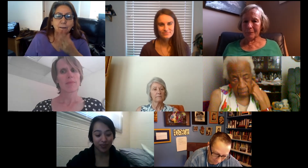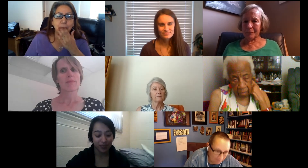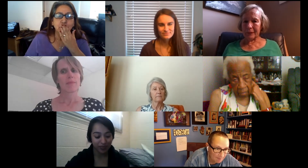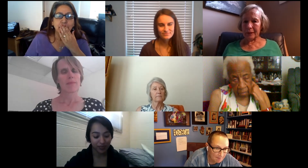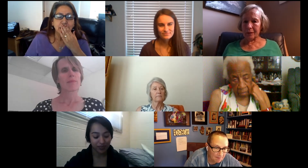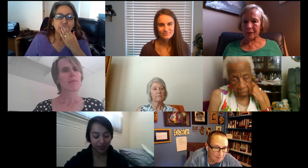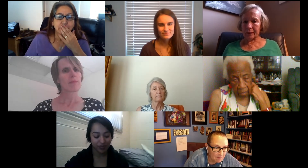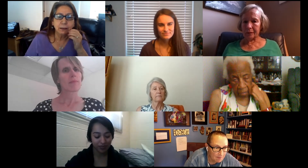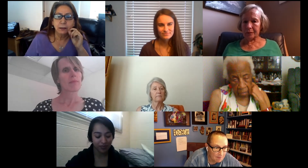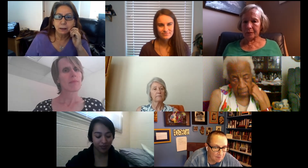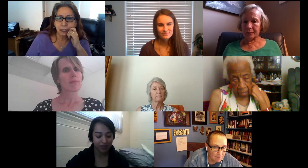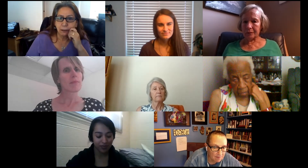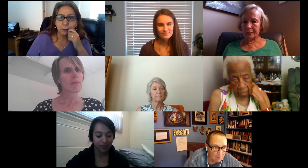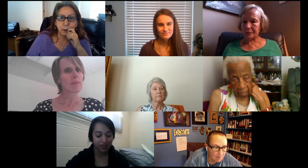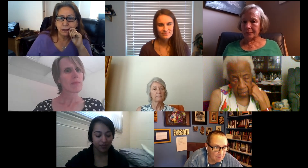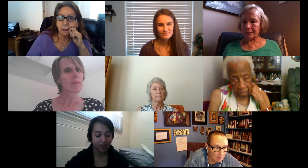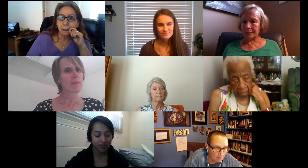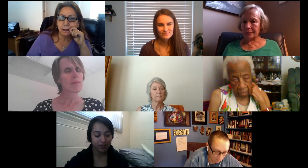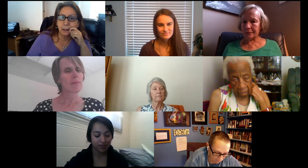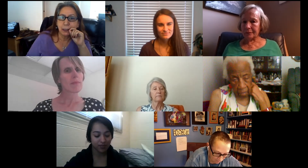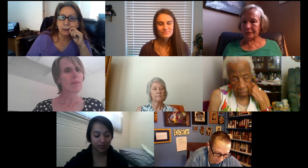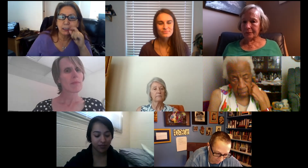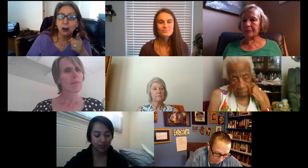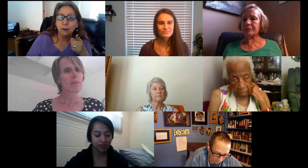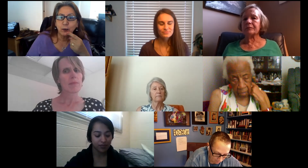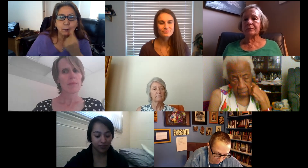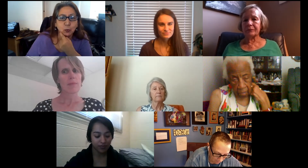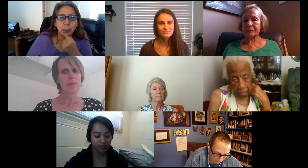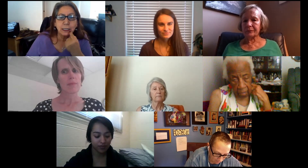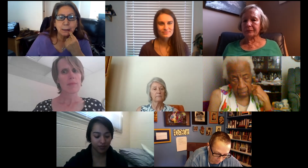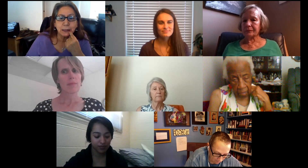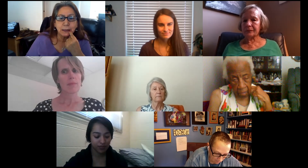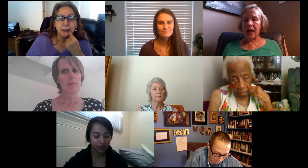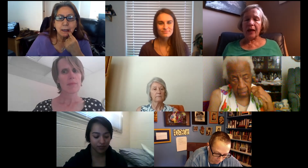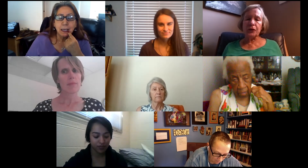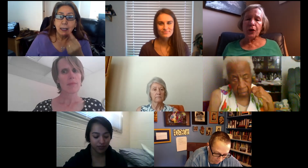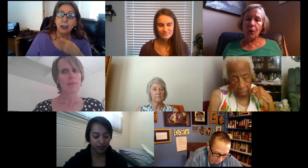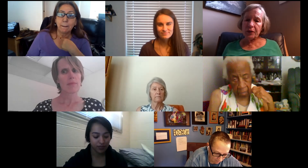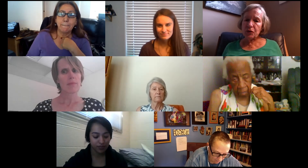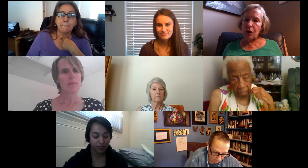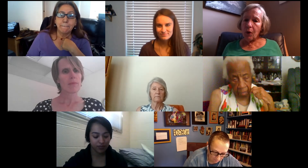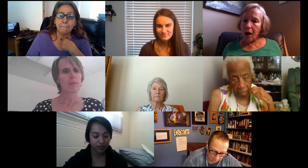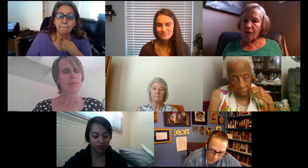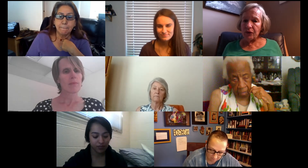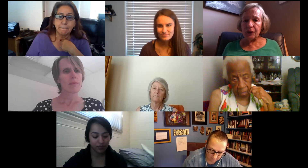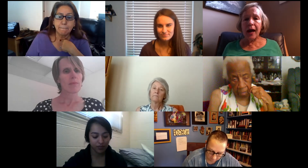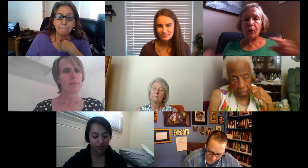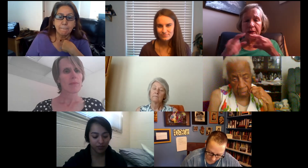I do this or put something, it's hard for them to read lips. And you know what is so awful now is all